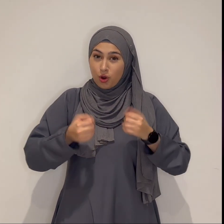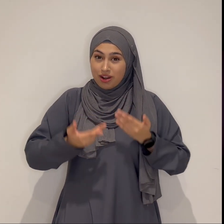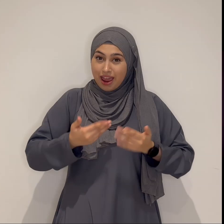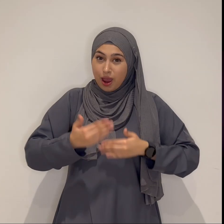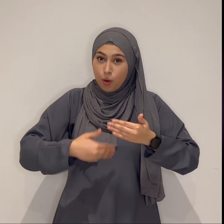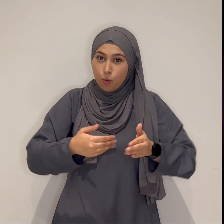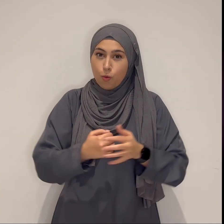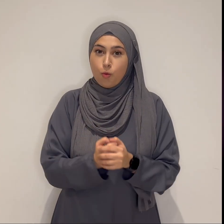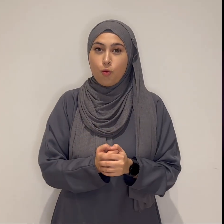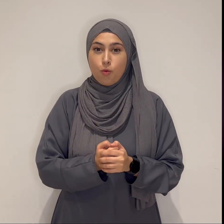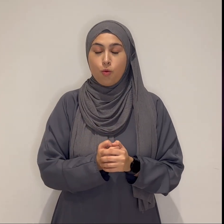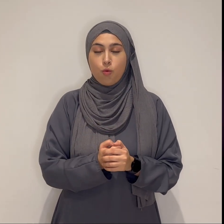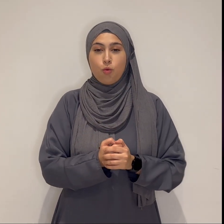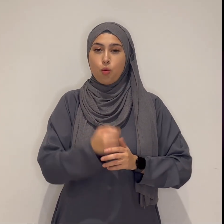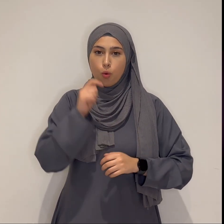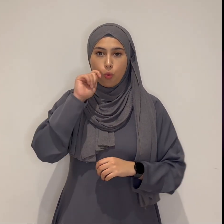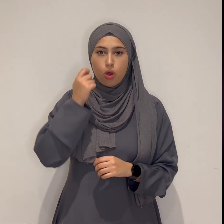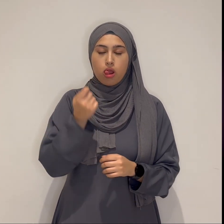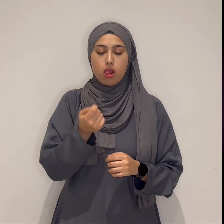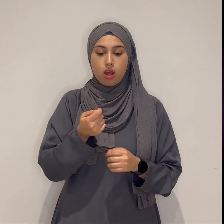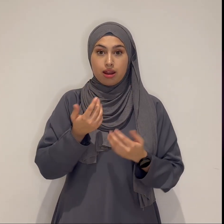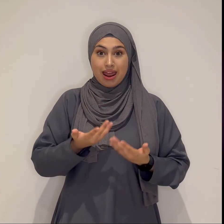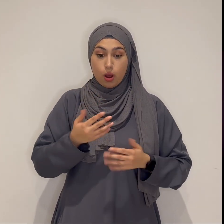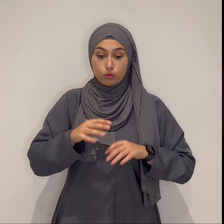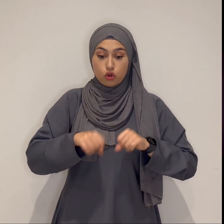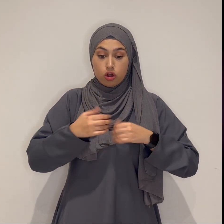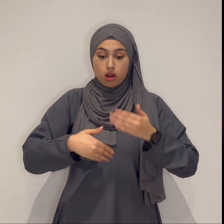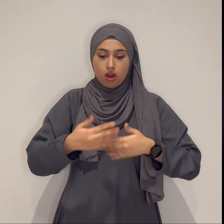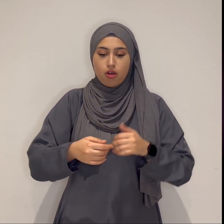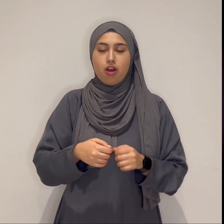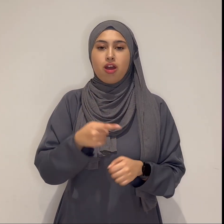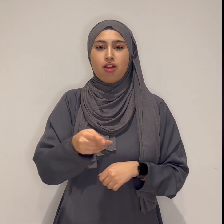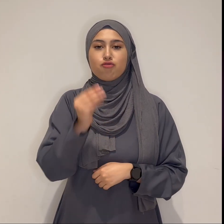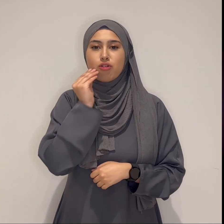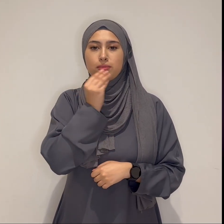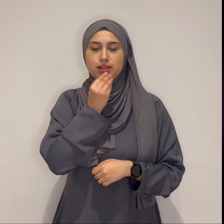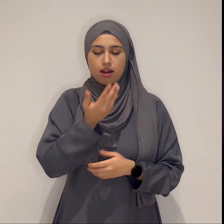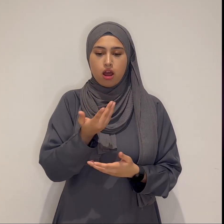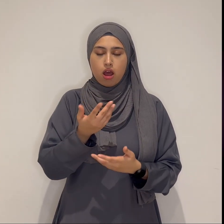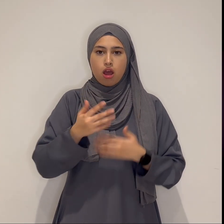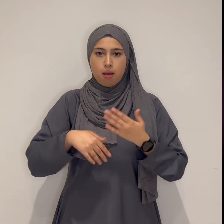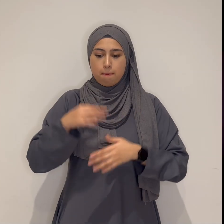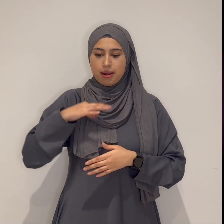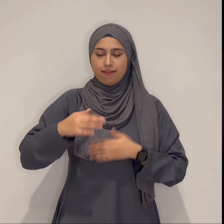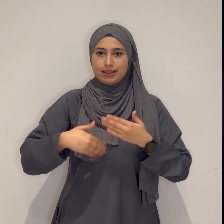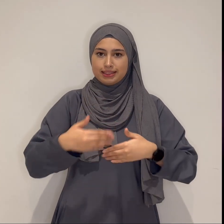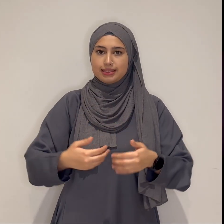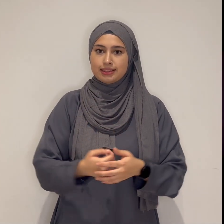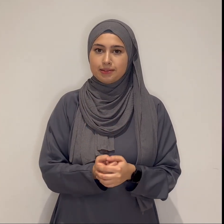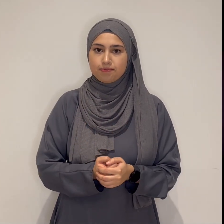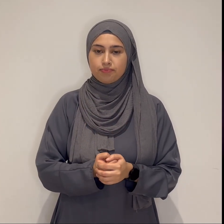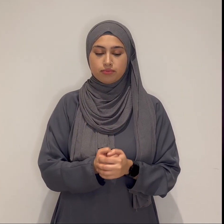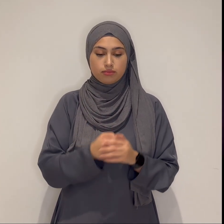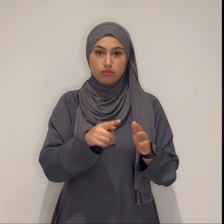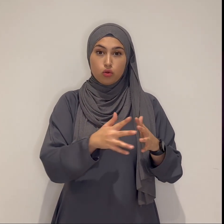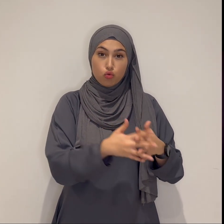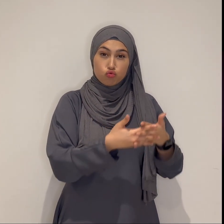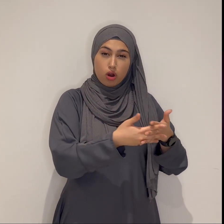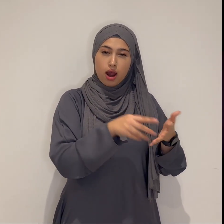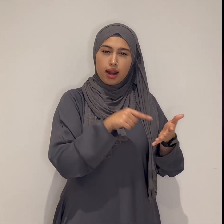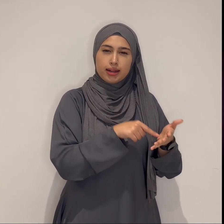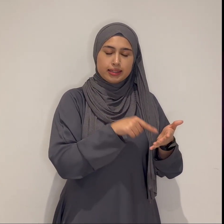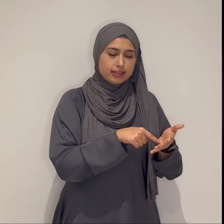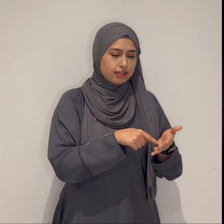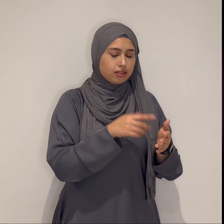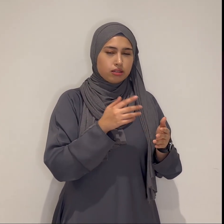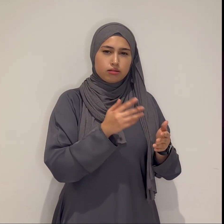now. If you start from now, by Allah, you will find that by the time the month of Ramadan is there, you are tasting the beauty of it. And this book of Allah subhanahu wa ta'ala,